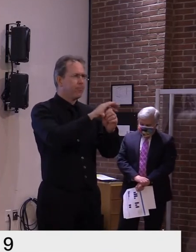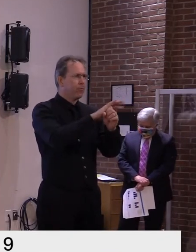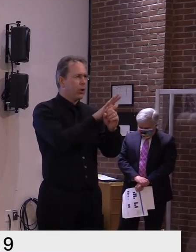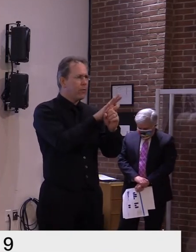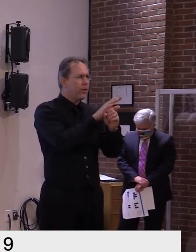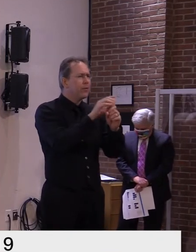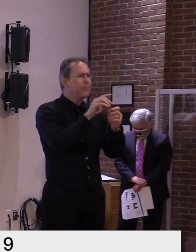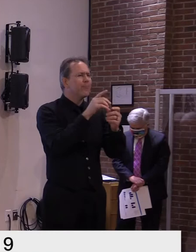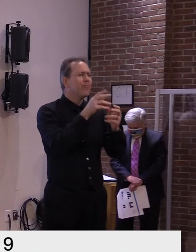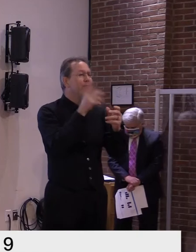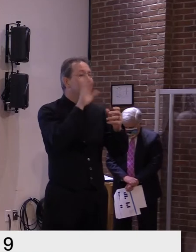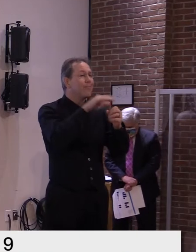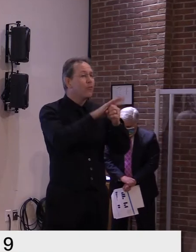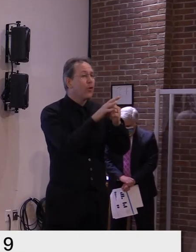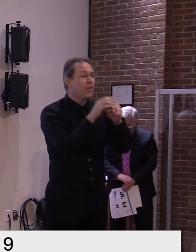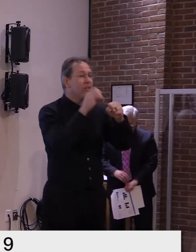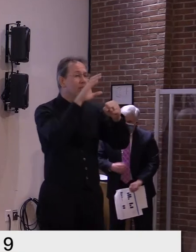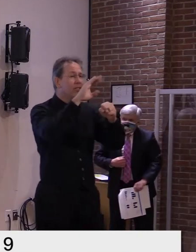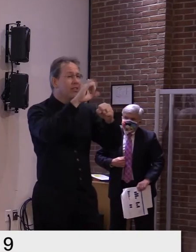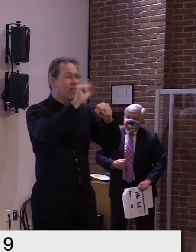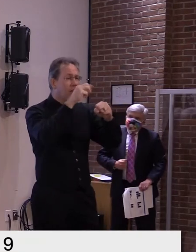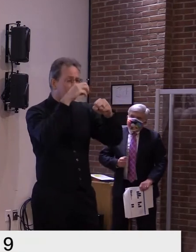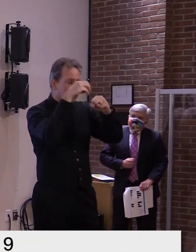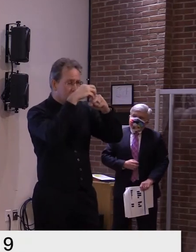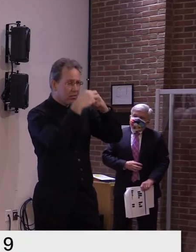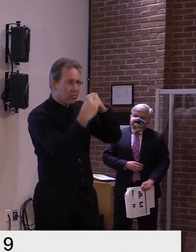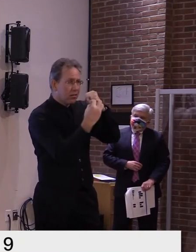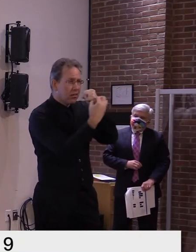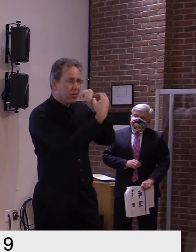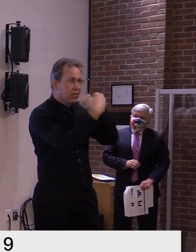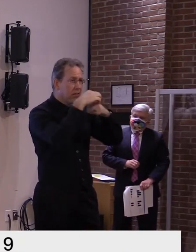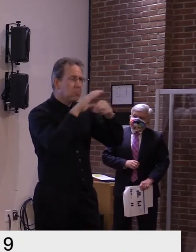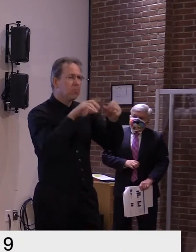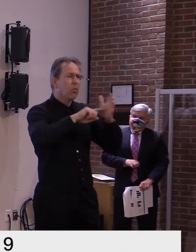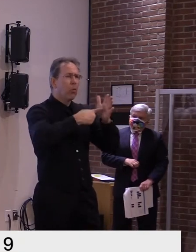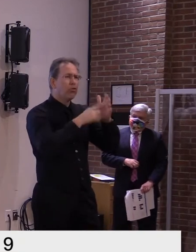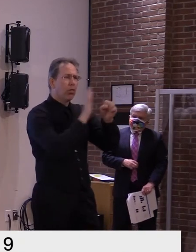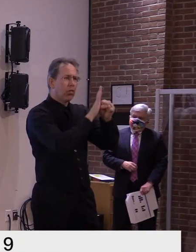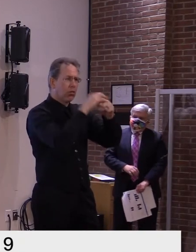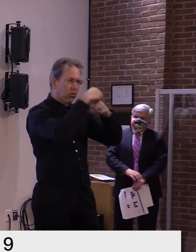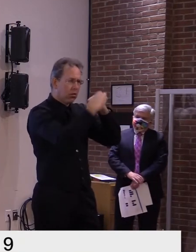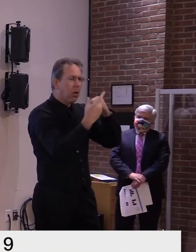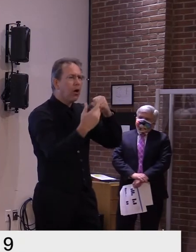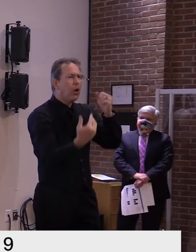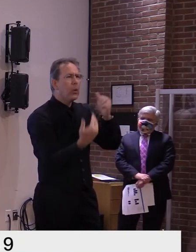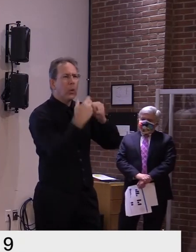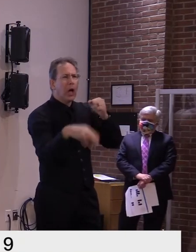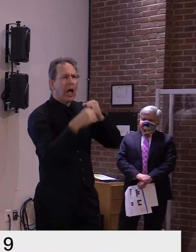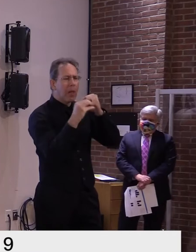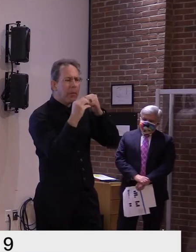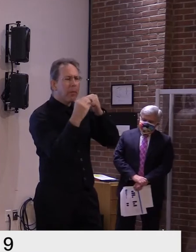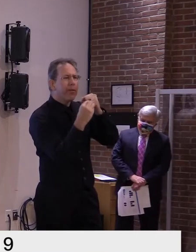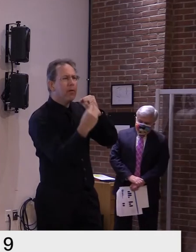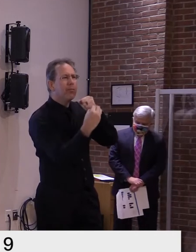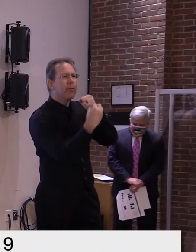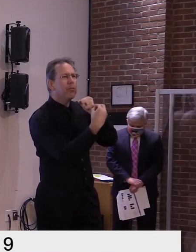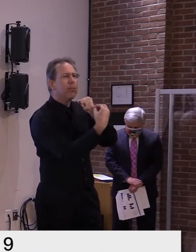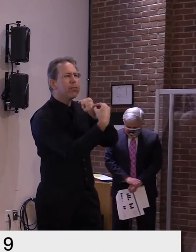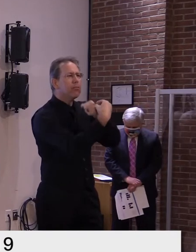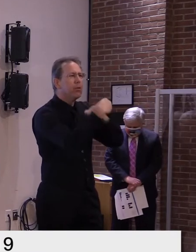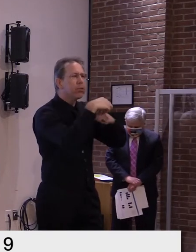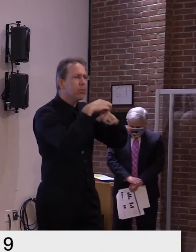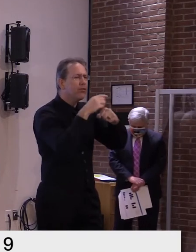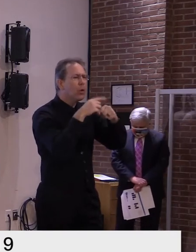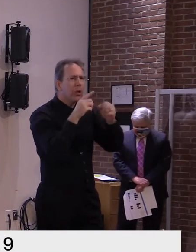occur in these spike proteins that impact the way they bind with the receptors in our nose and other